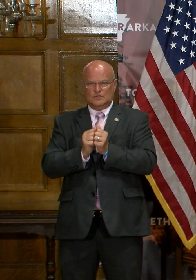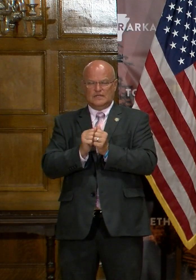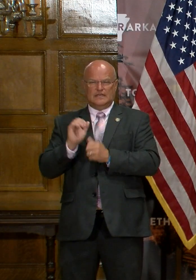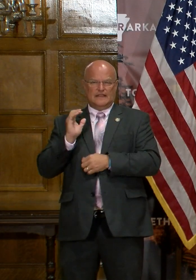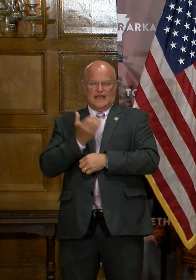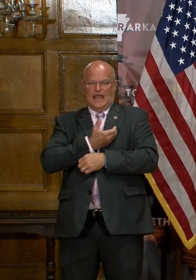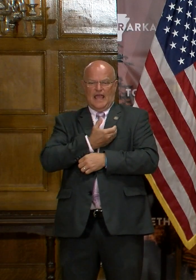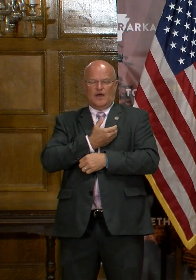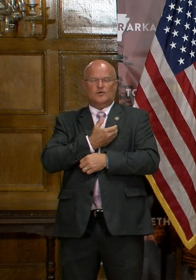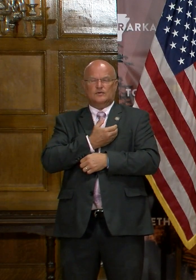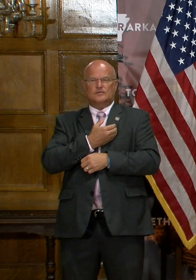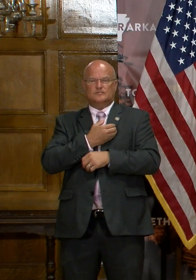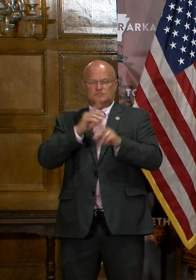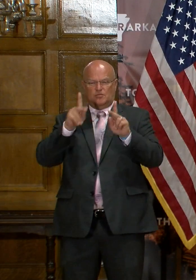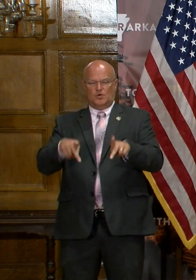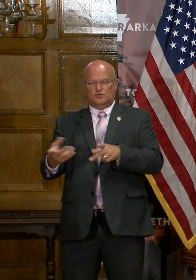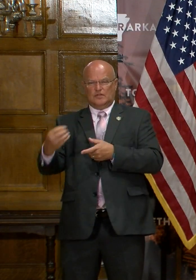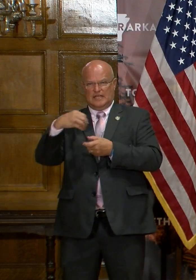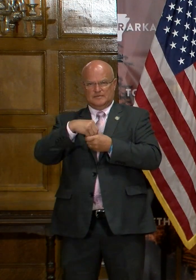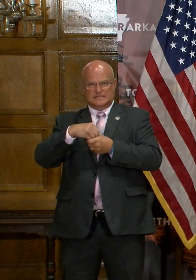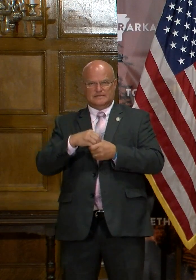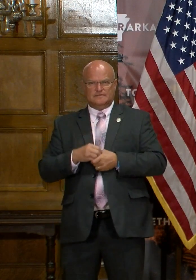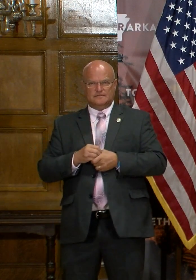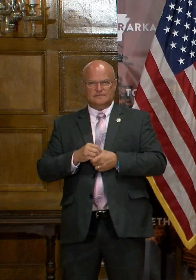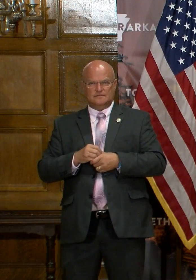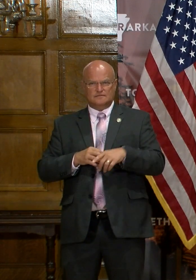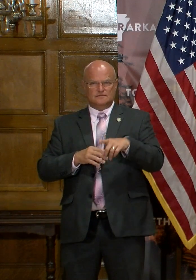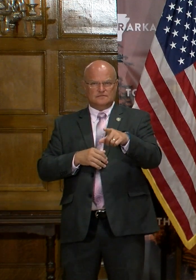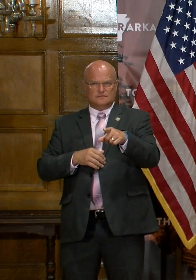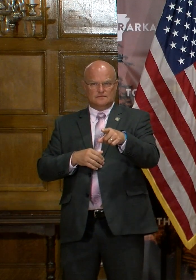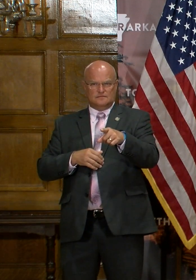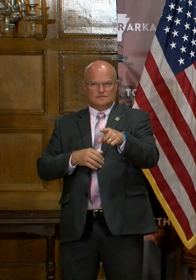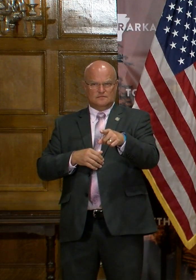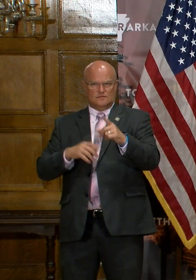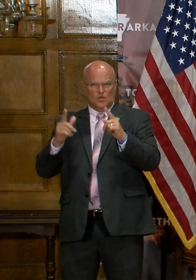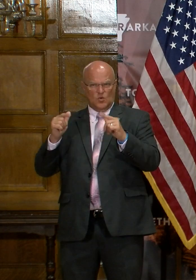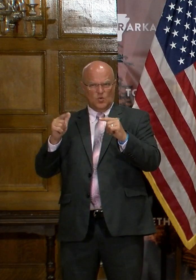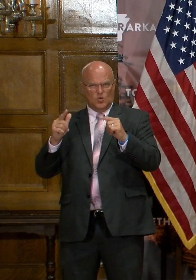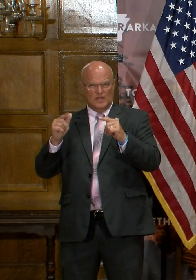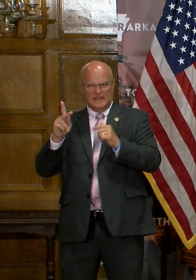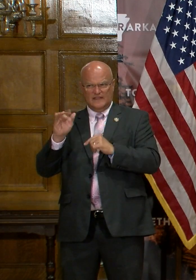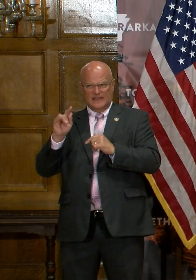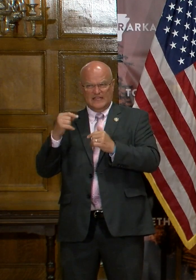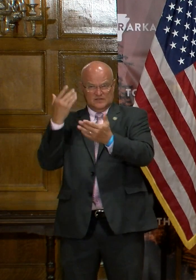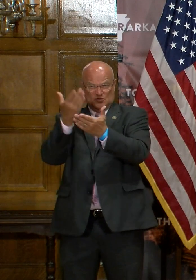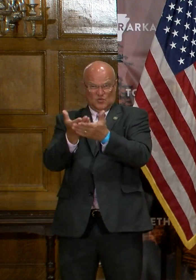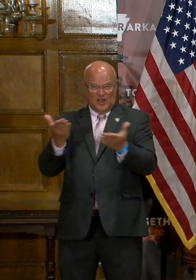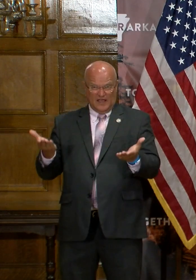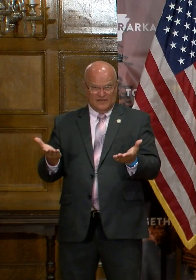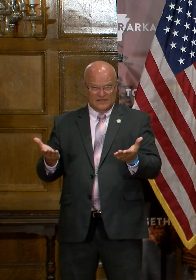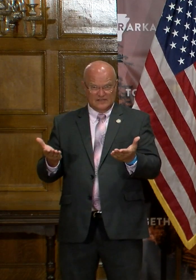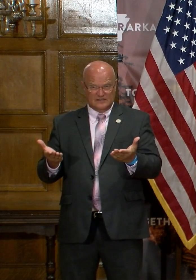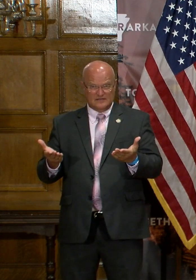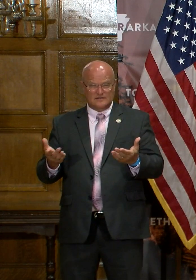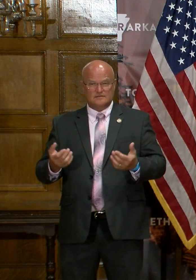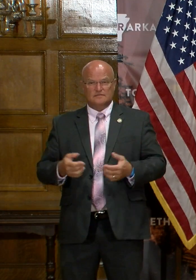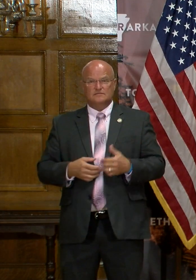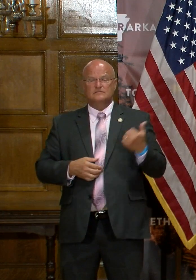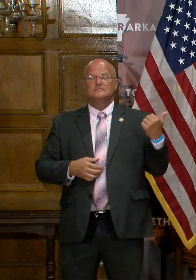the participant who needs that test. Any anticipation when those testing kits will be here,